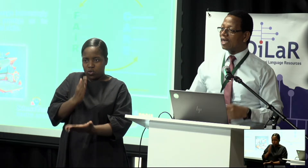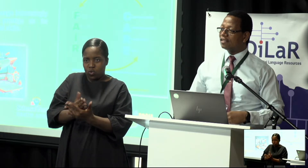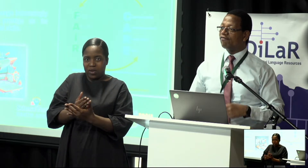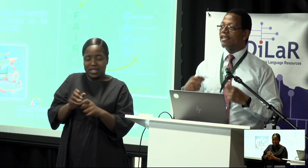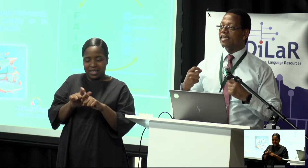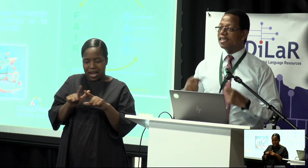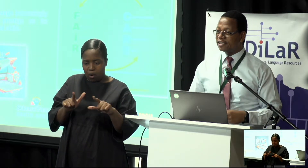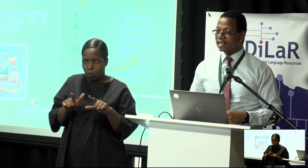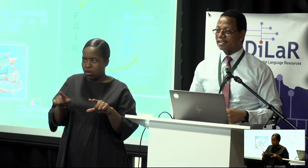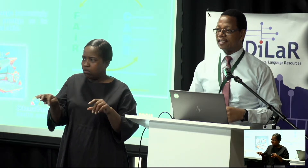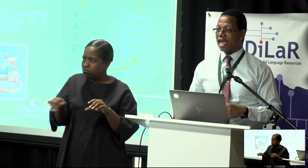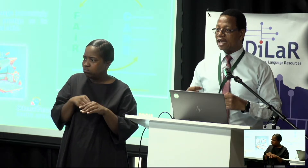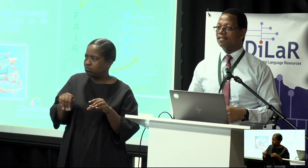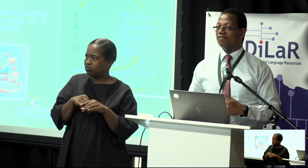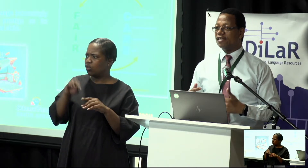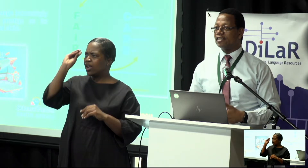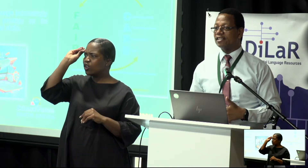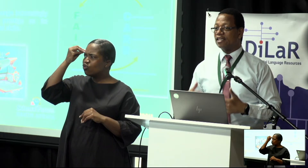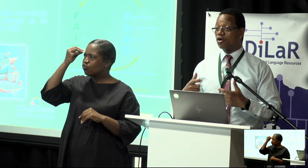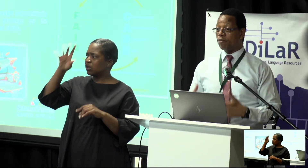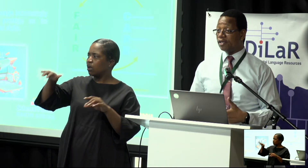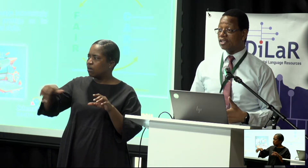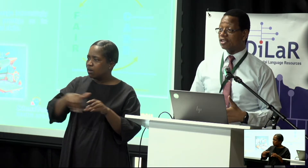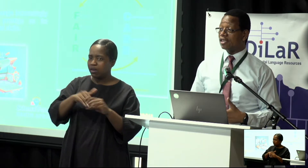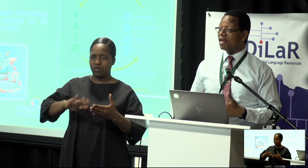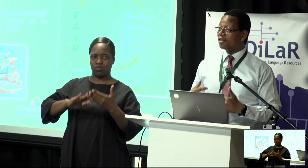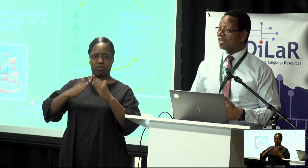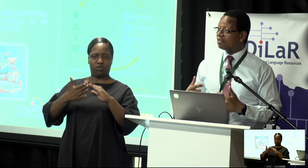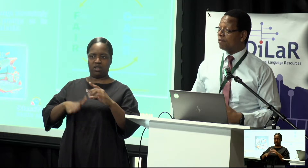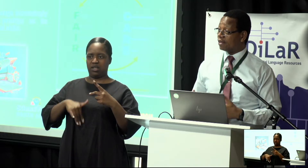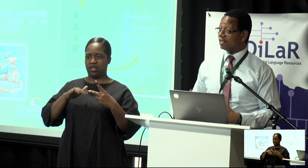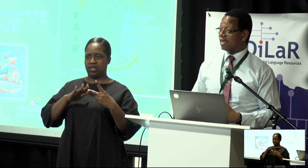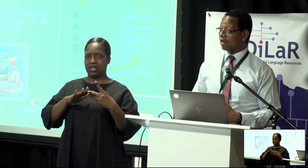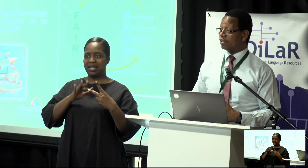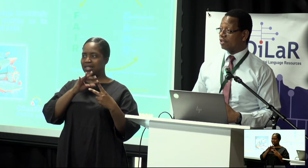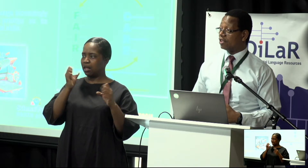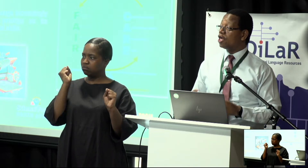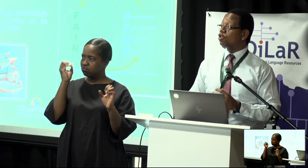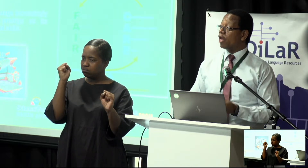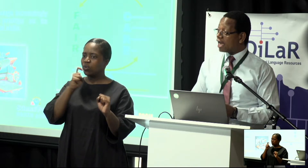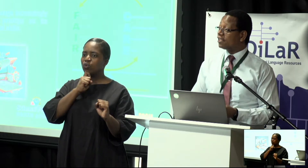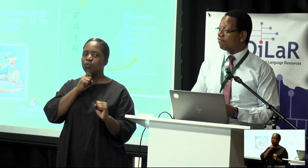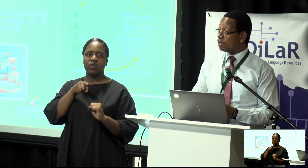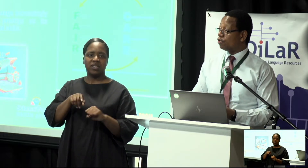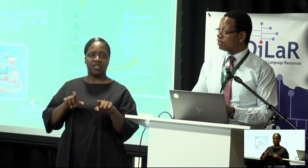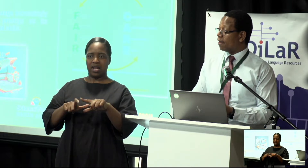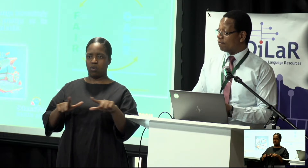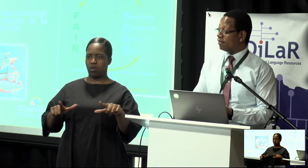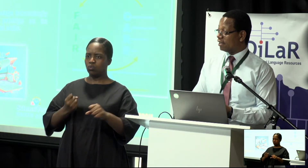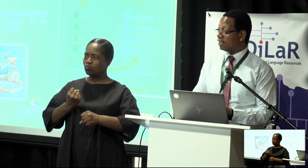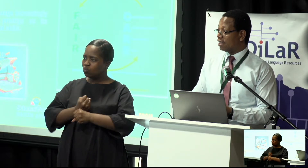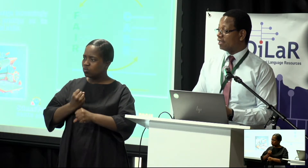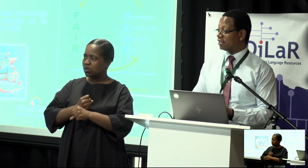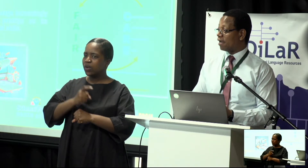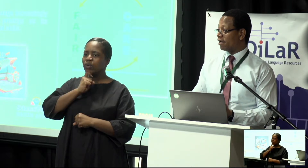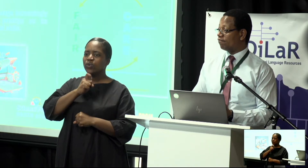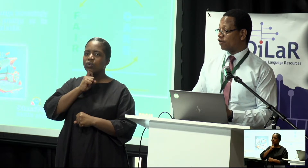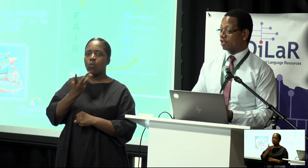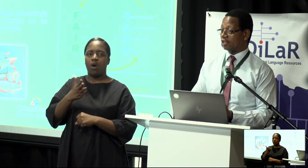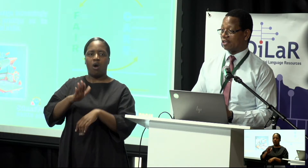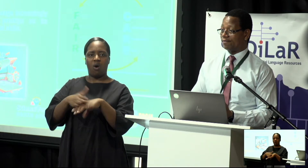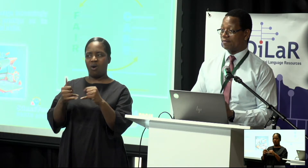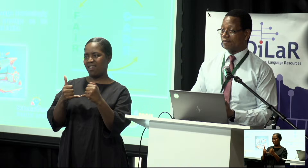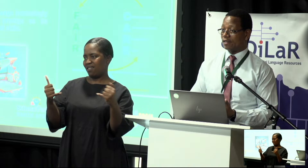and to cultivate interest, active interest in the communities that speak these languages to actively use them in the